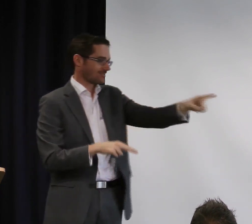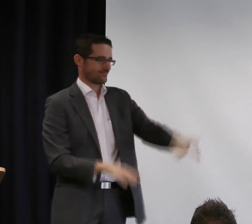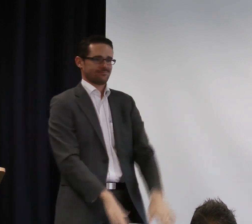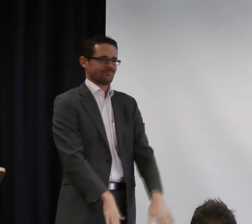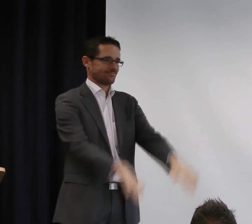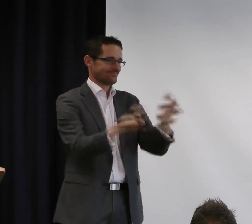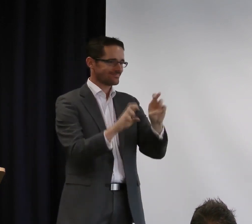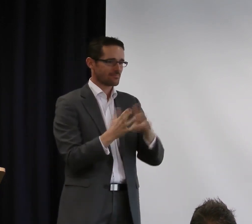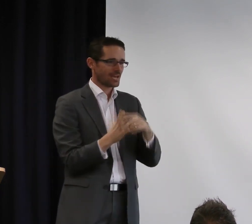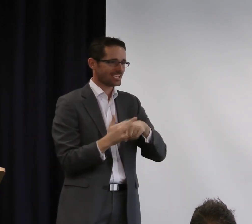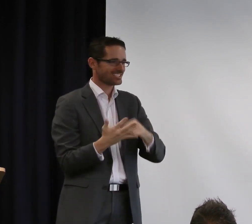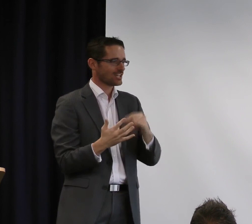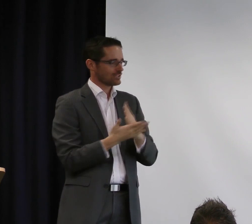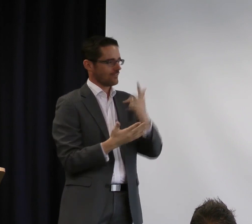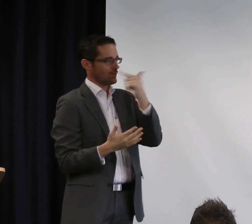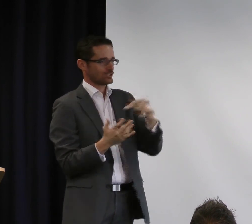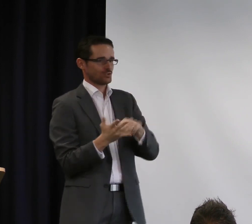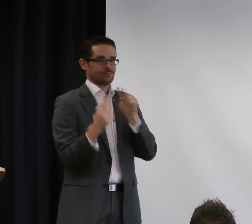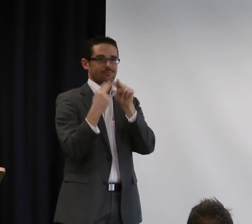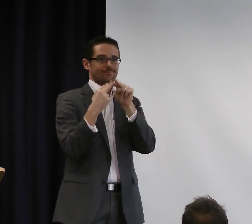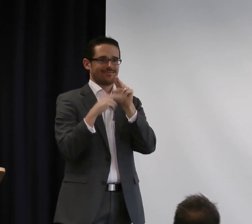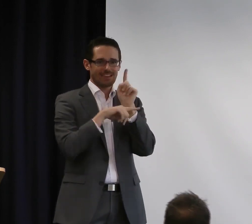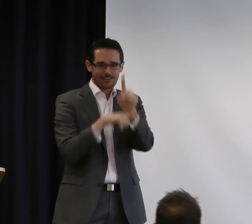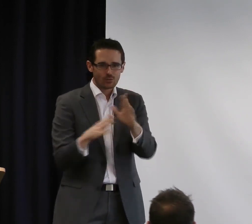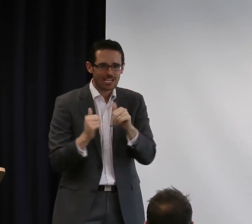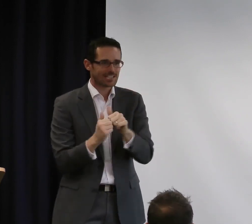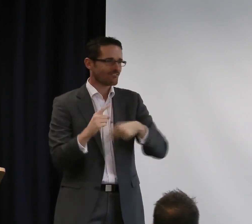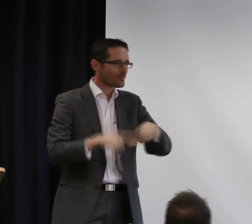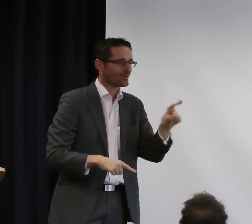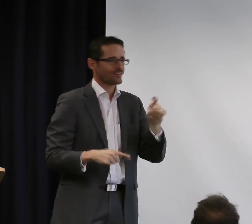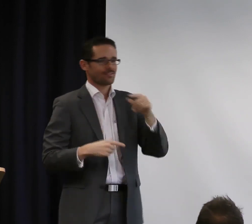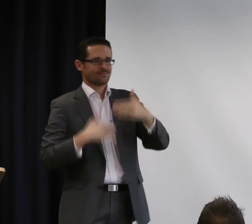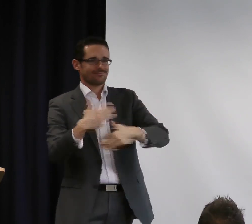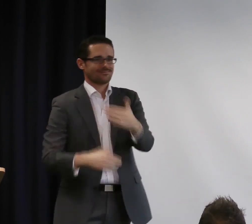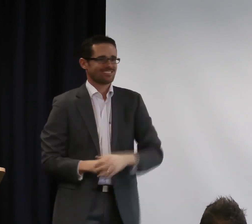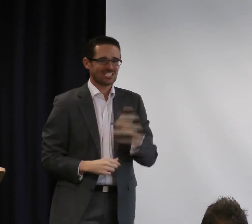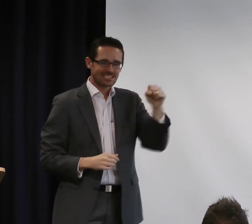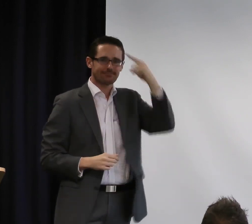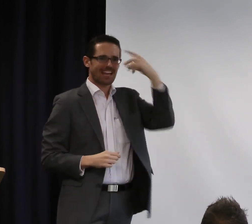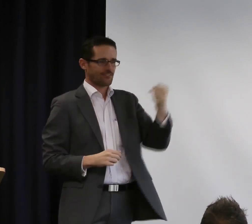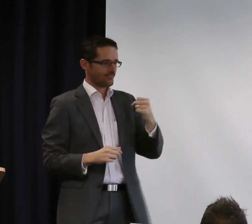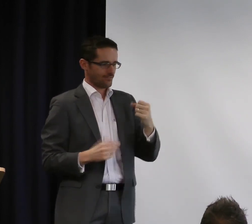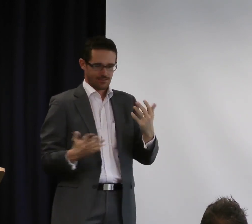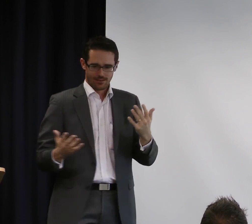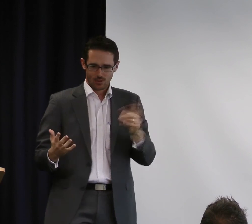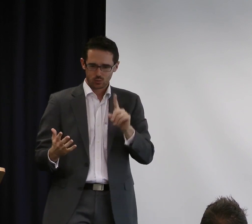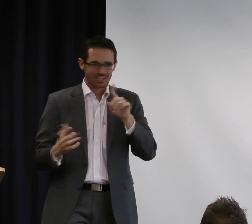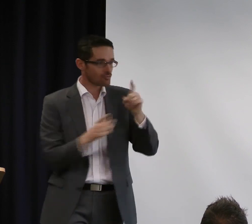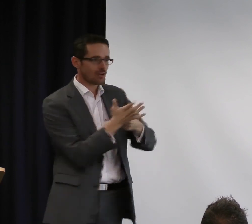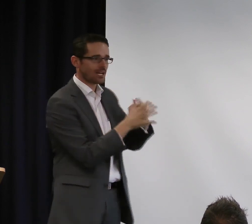profound influence upon my father. They were great mates, so I would see John every weekend at the